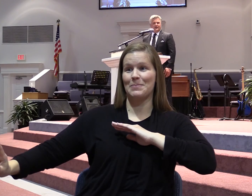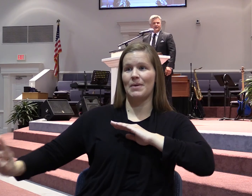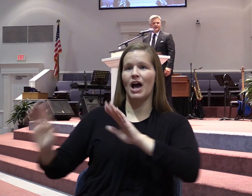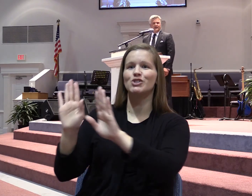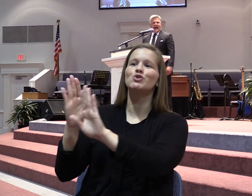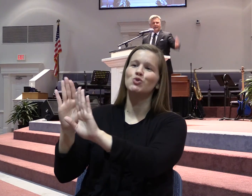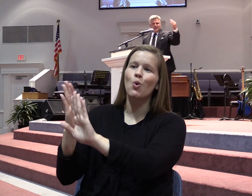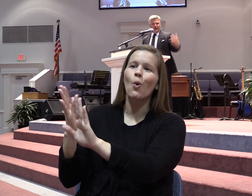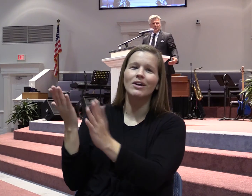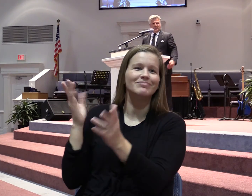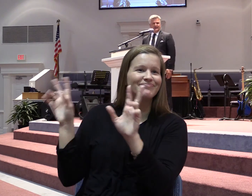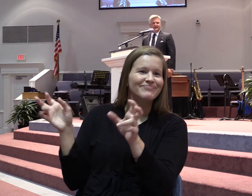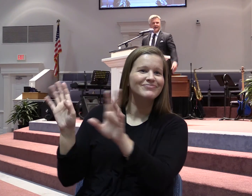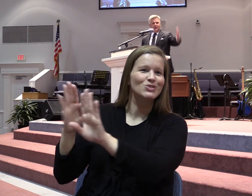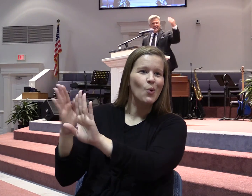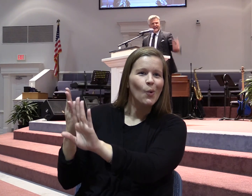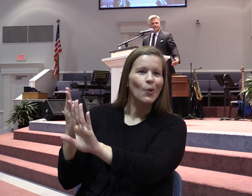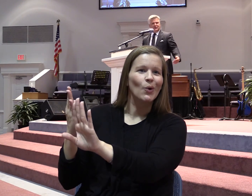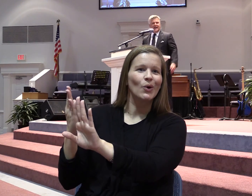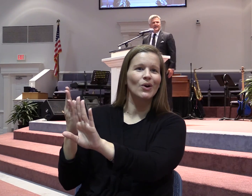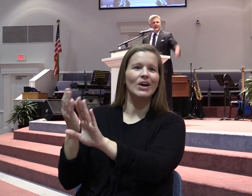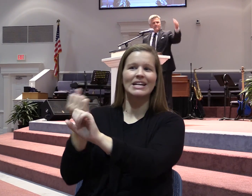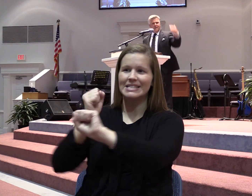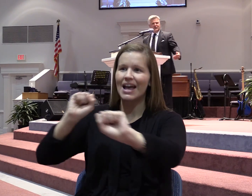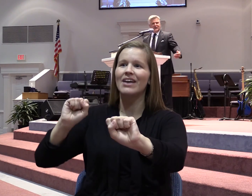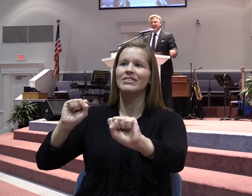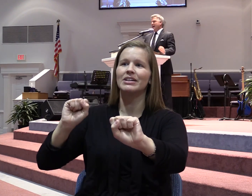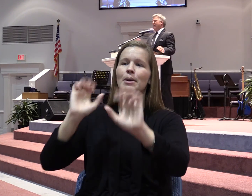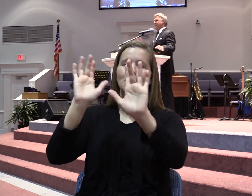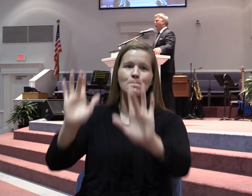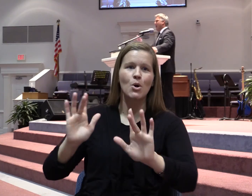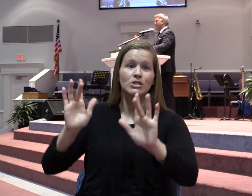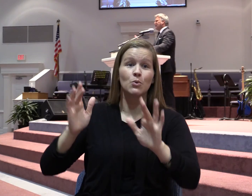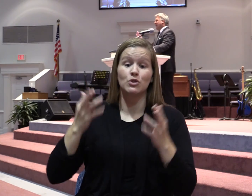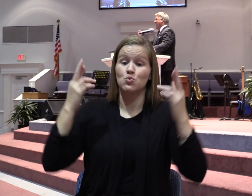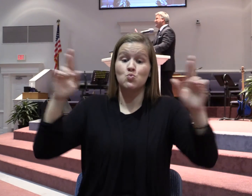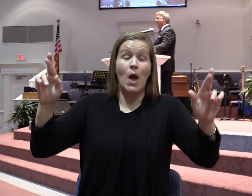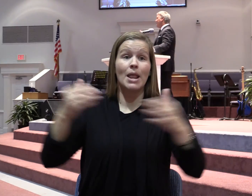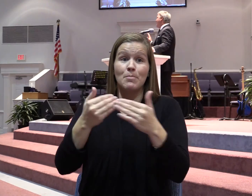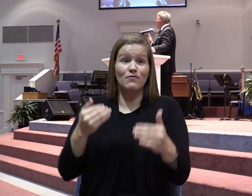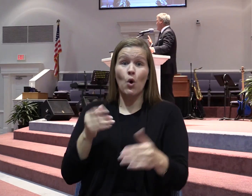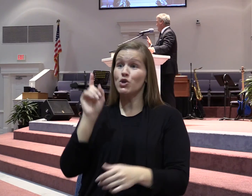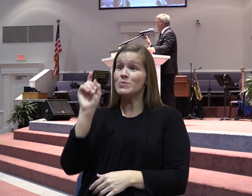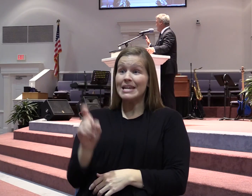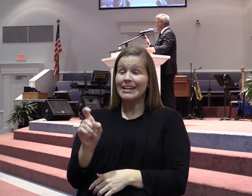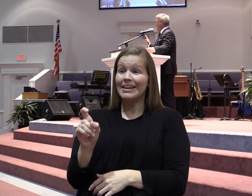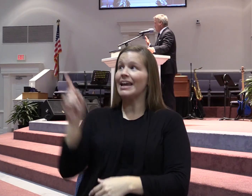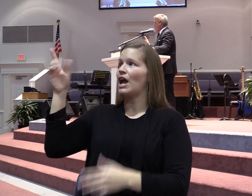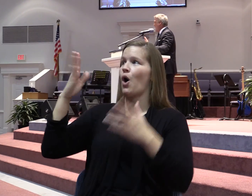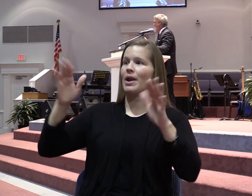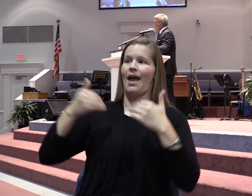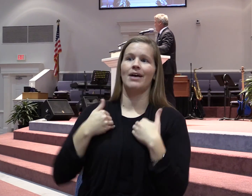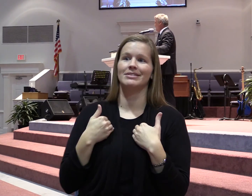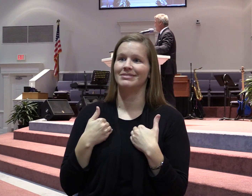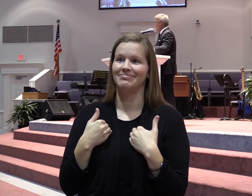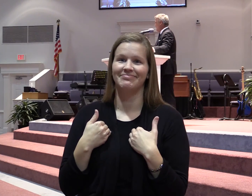door, absolution, redemption, mercy. Before mercy is ever needed, there's a